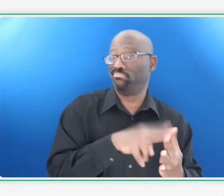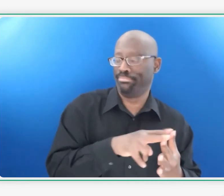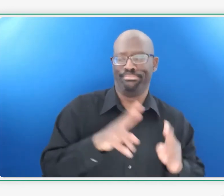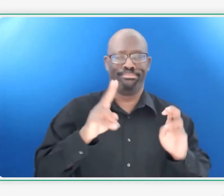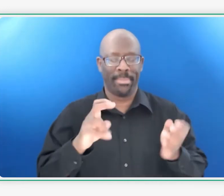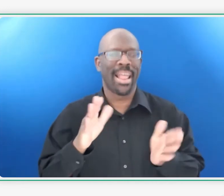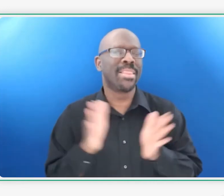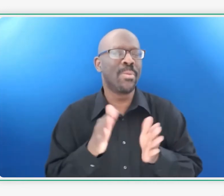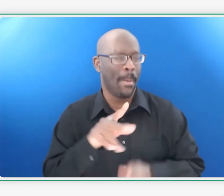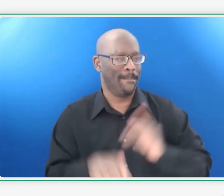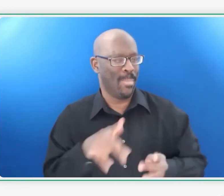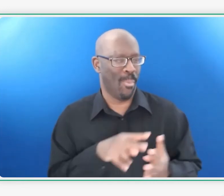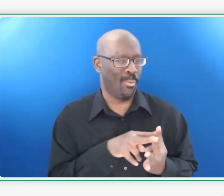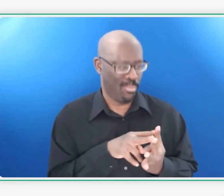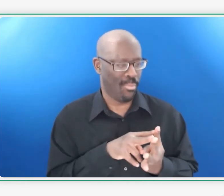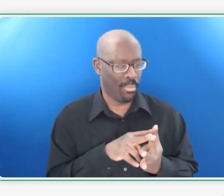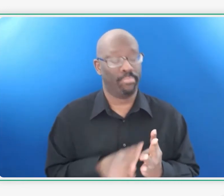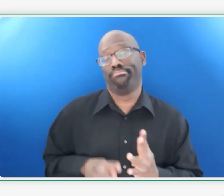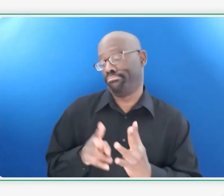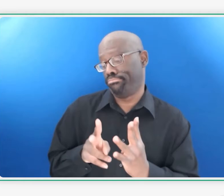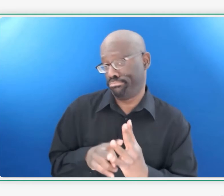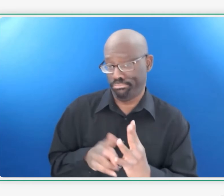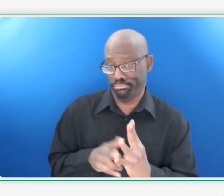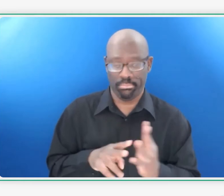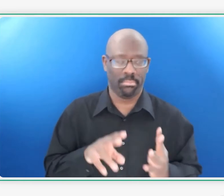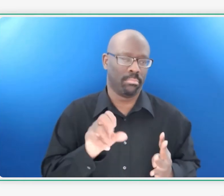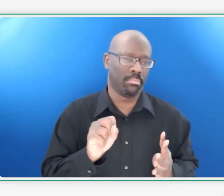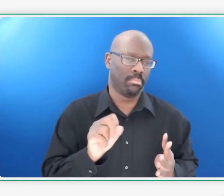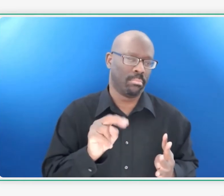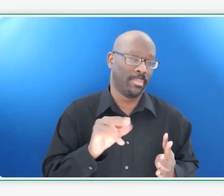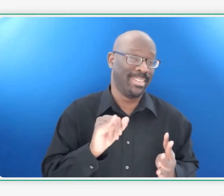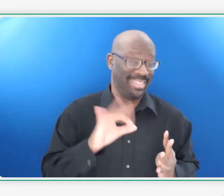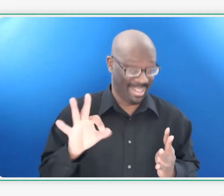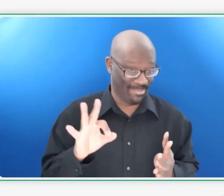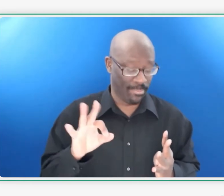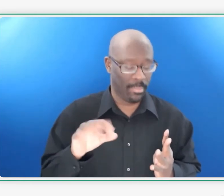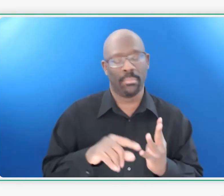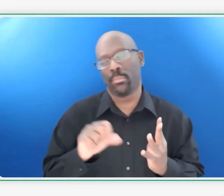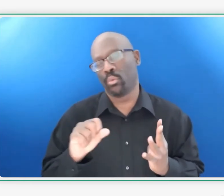him and Ha, and they're, quote, little people, as they're called in the book.